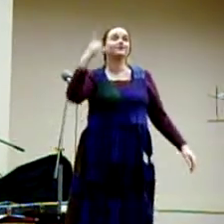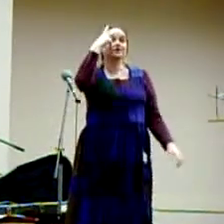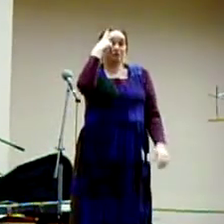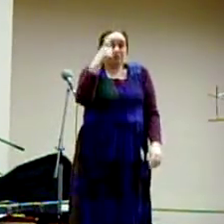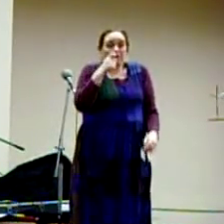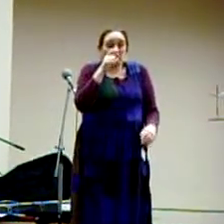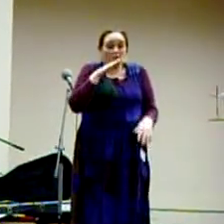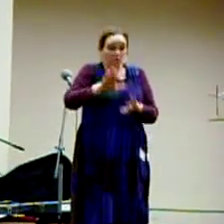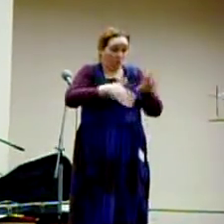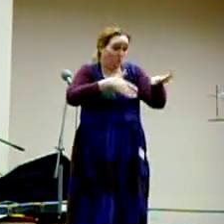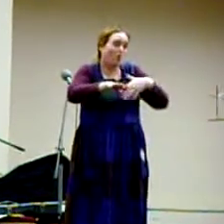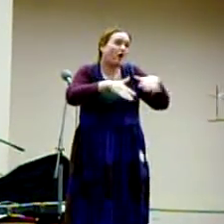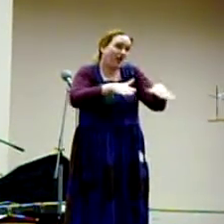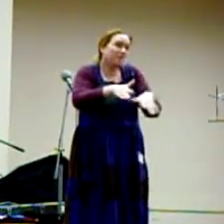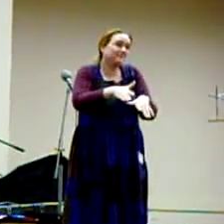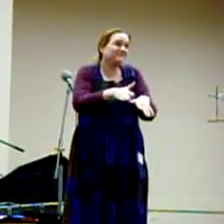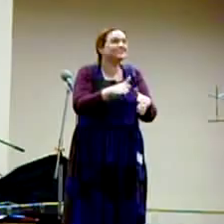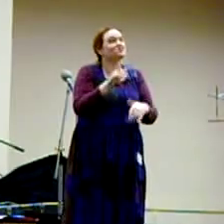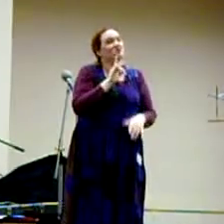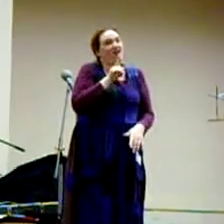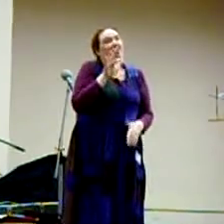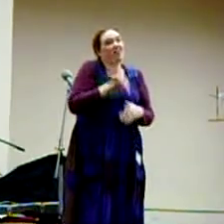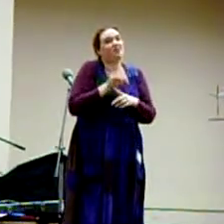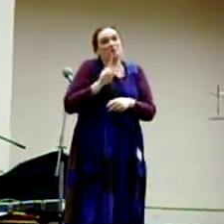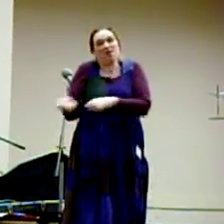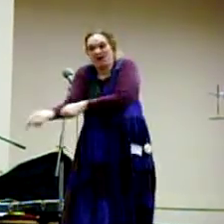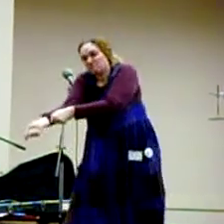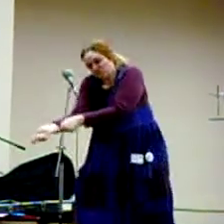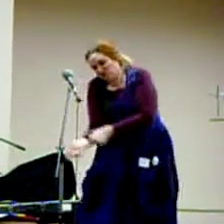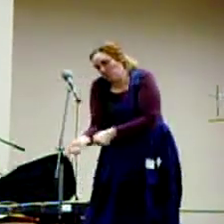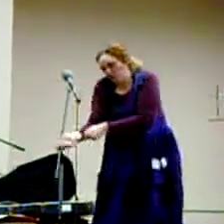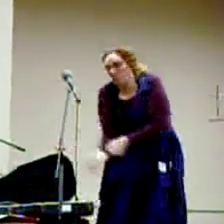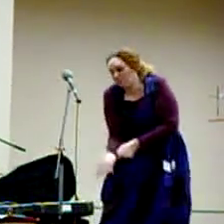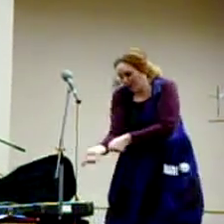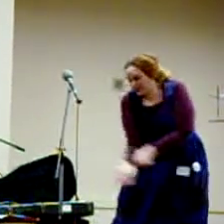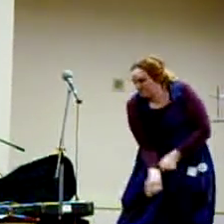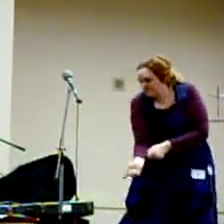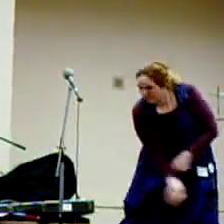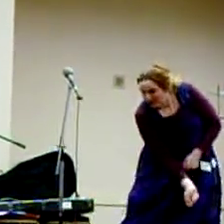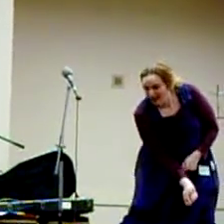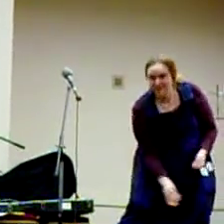And walking them, well, that's kind of a drag.